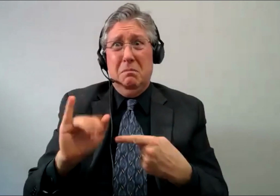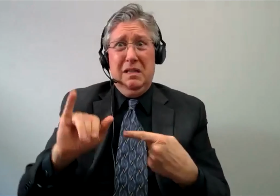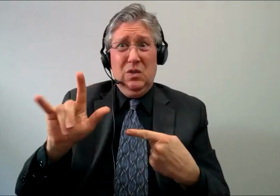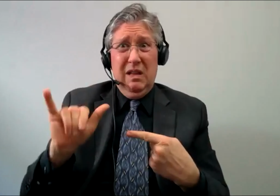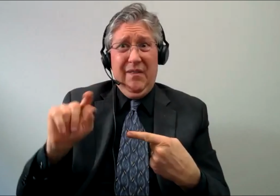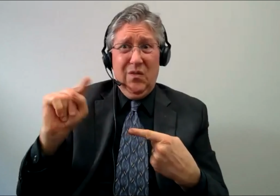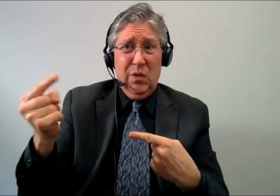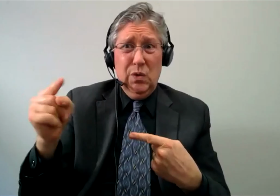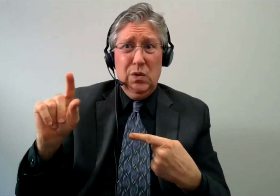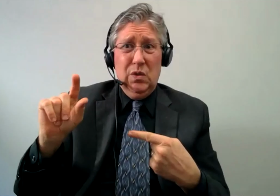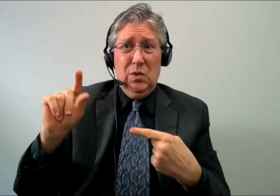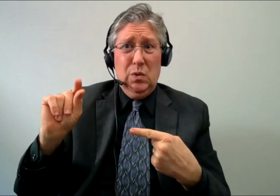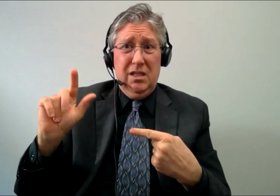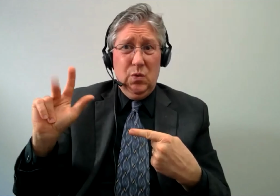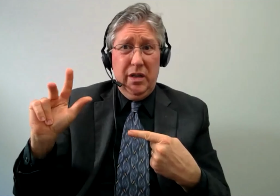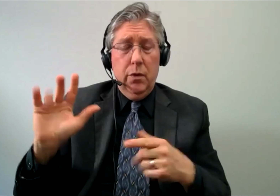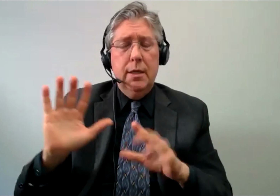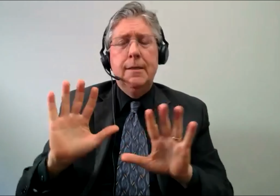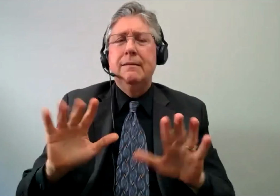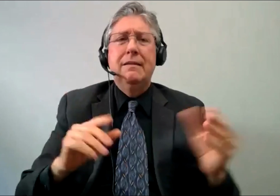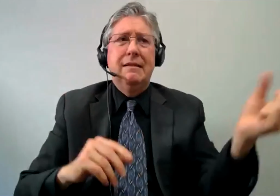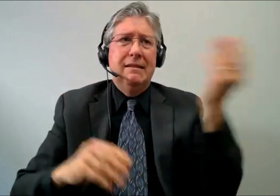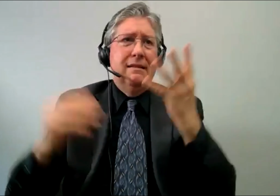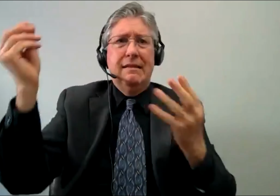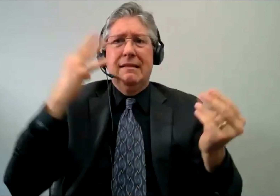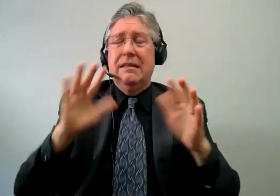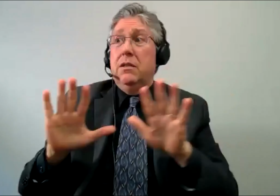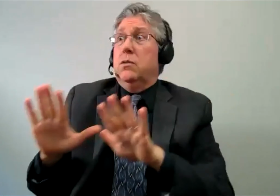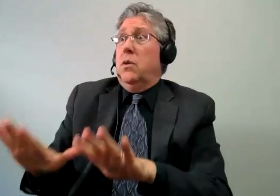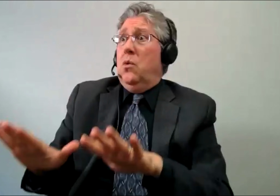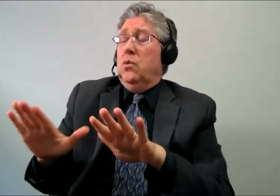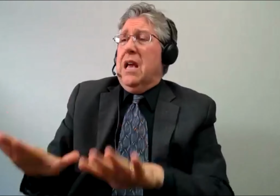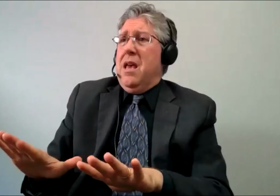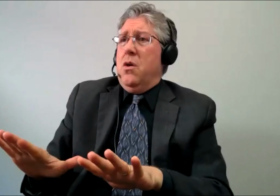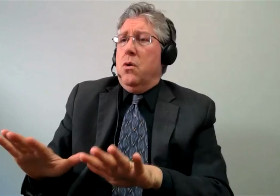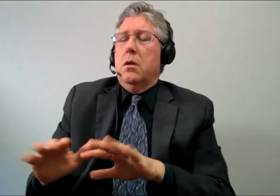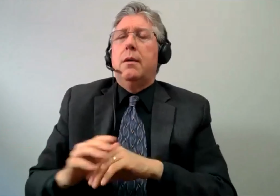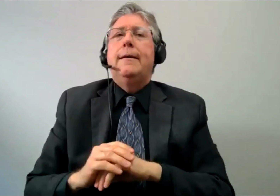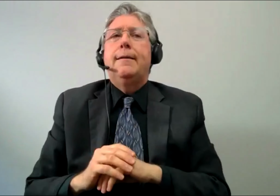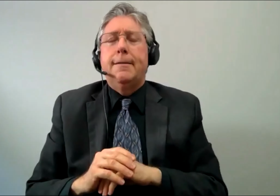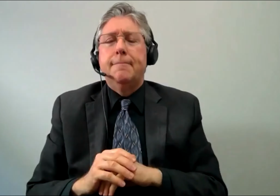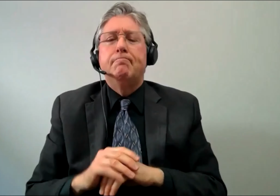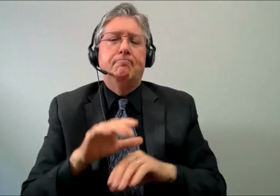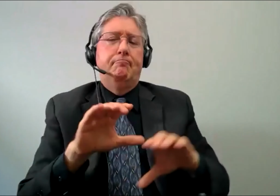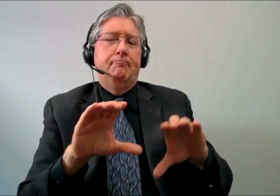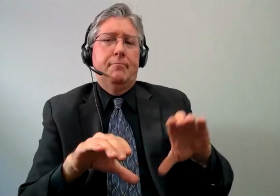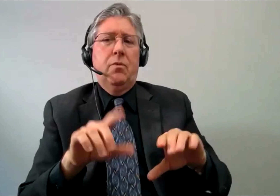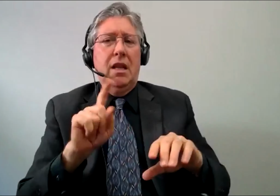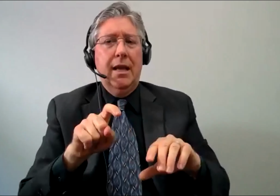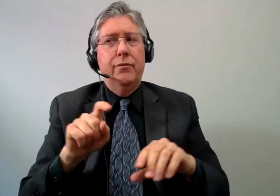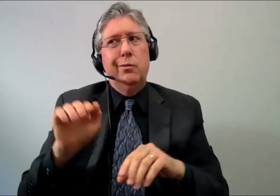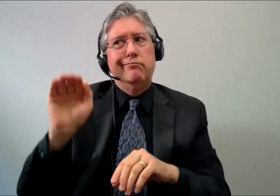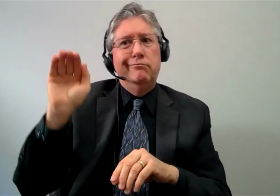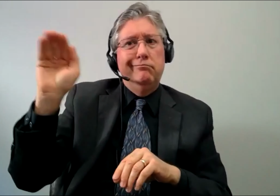So we have heard the feedback that we need to slow down. And so what I was saying in the chat is that we have to pursue a statutory change